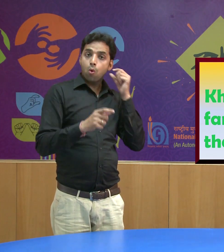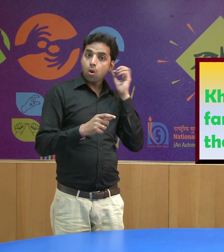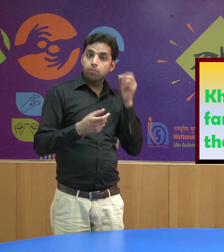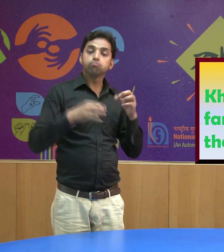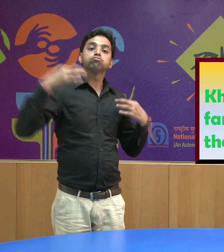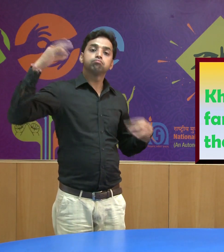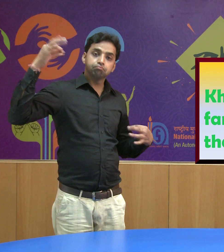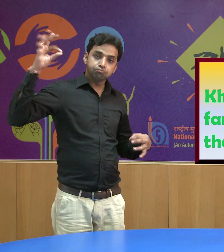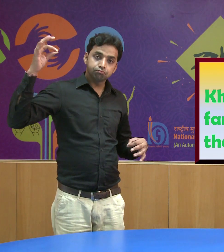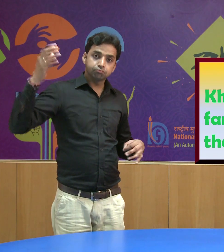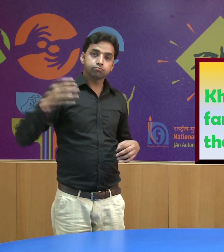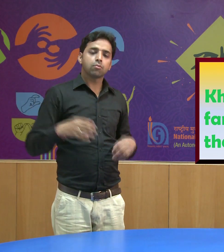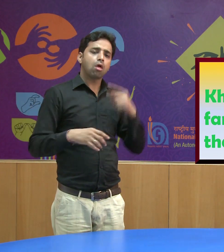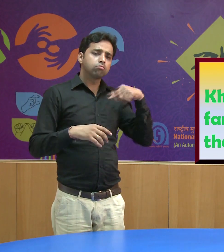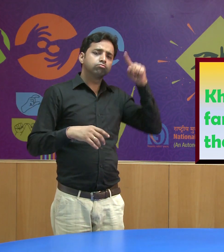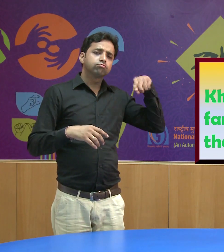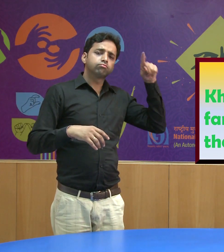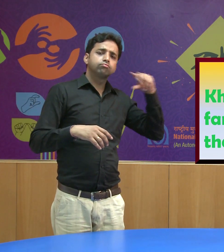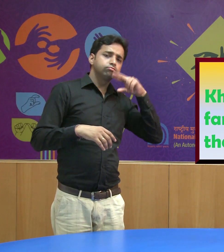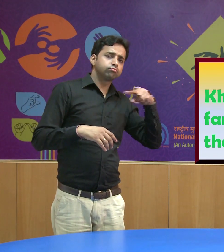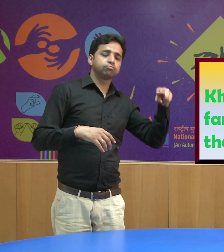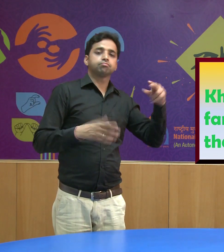dance, and music.